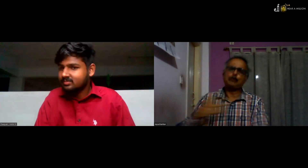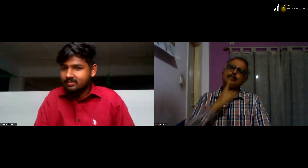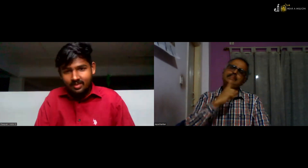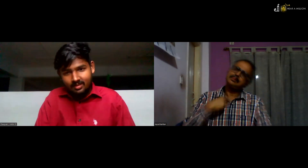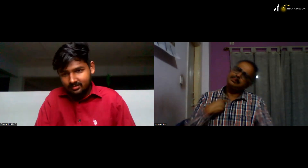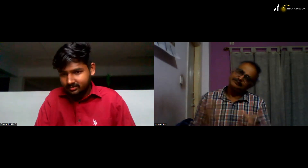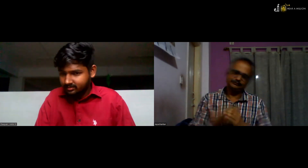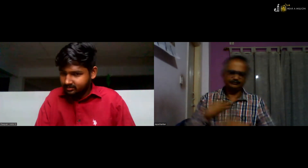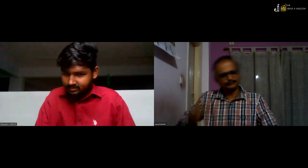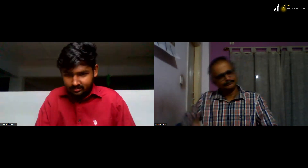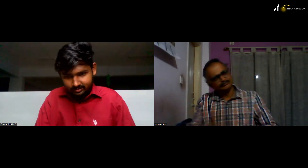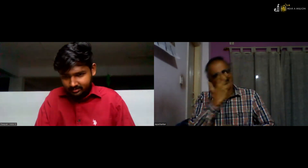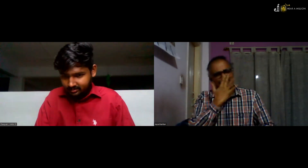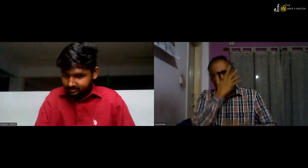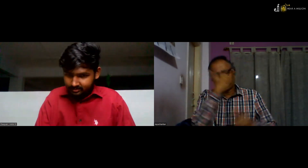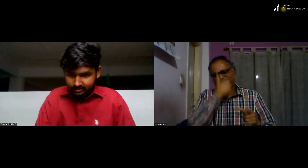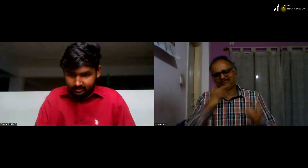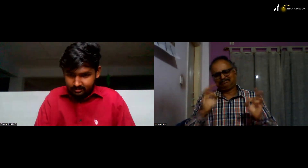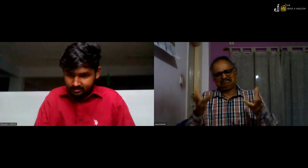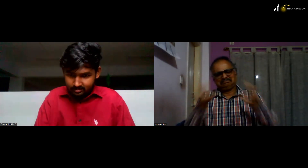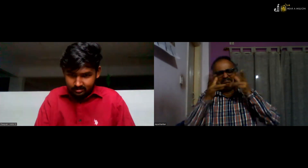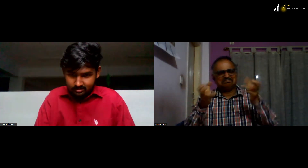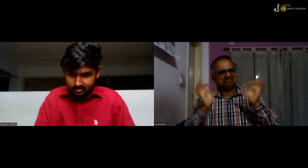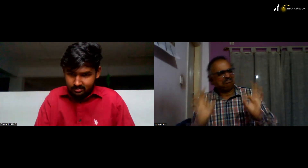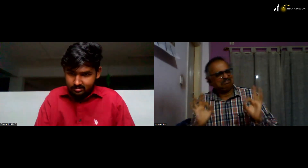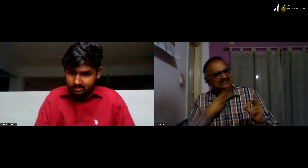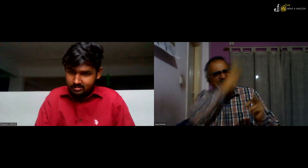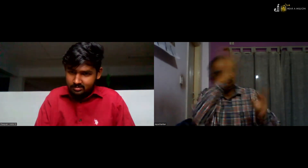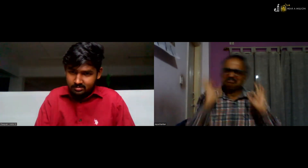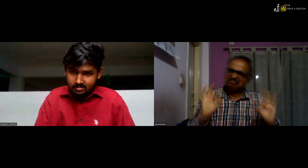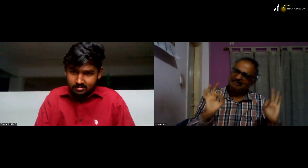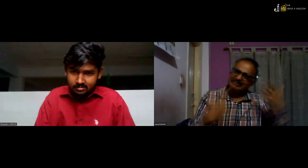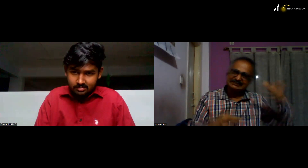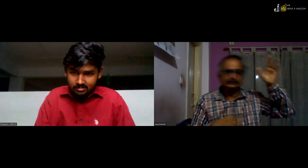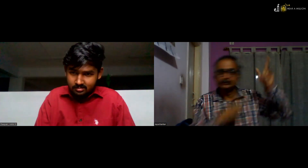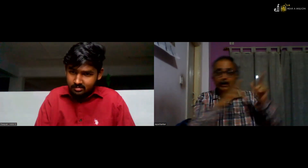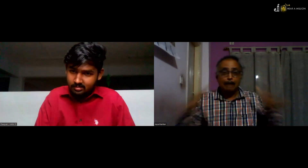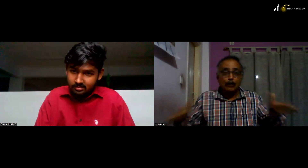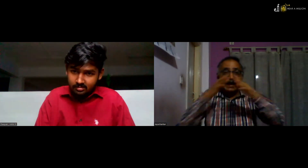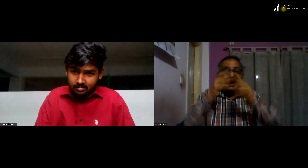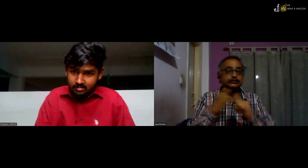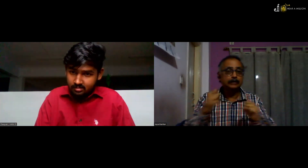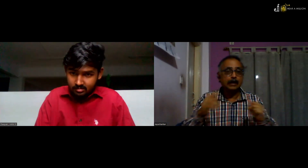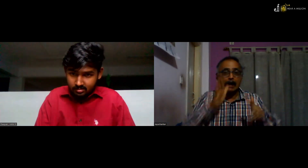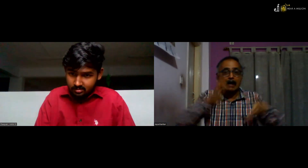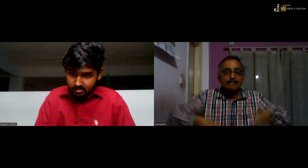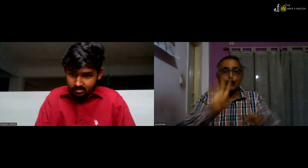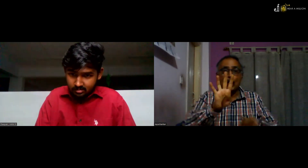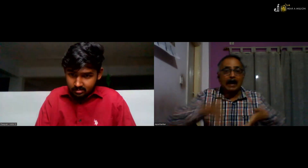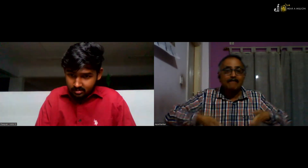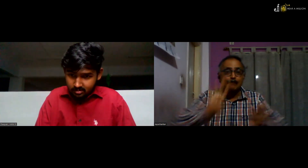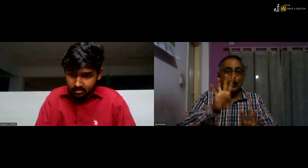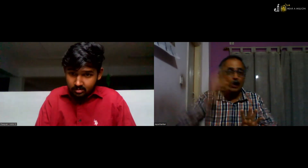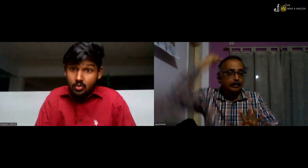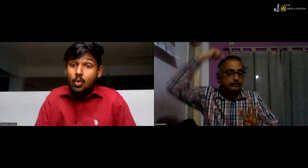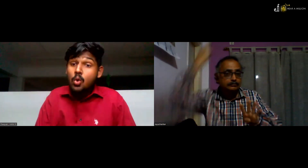and my child was kind of a bit small, so we thought that okay, we can leave him behind. But